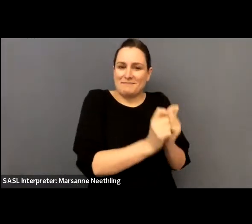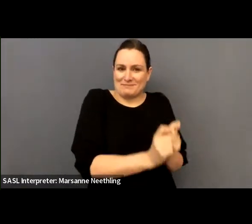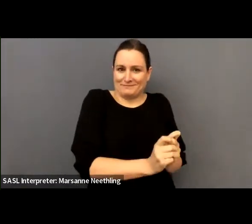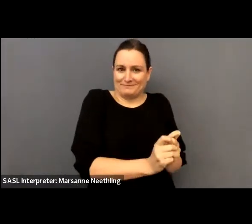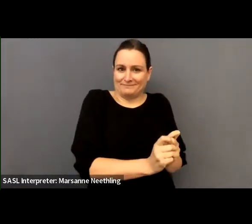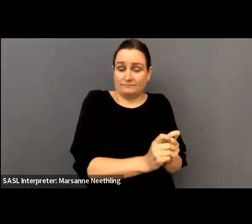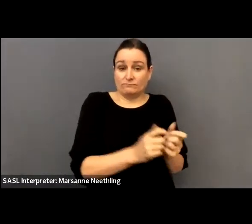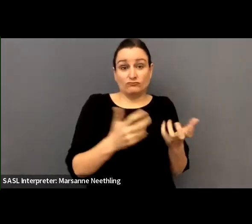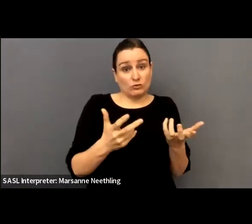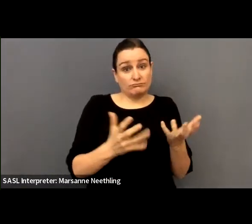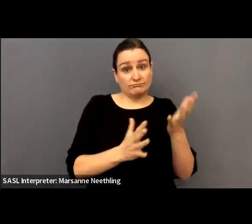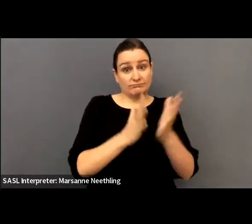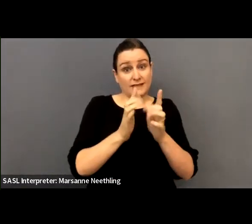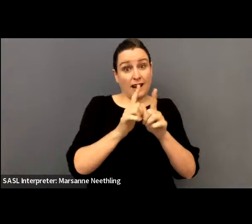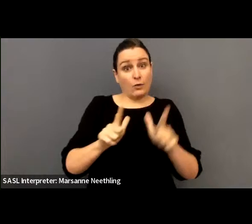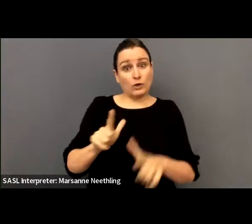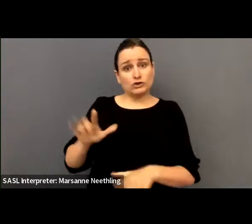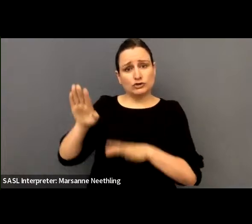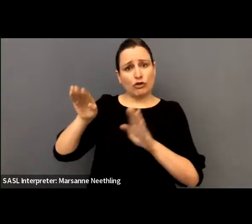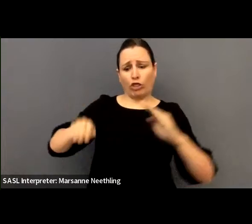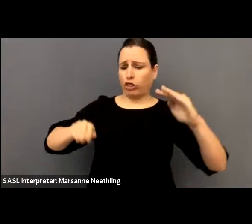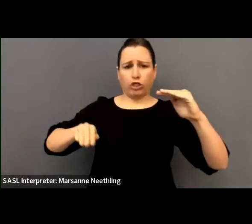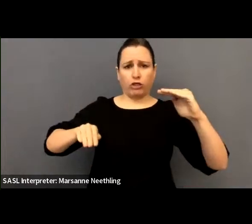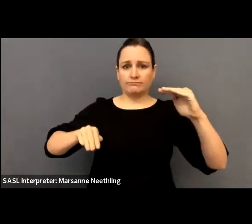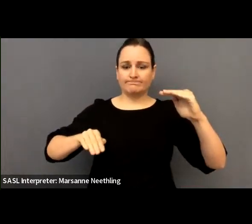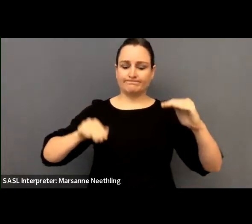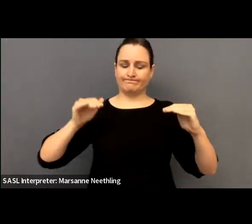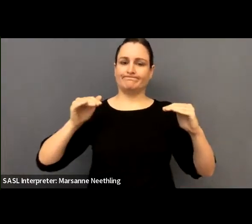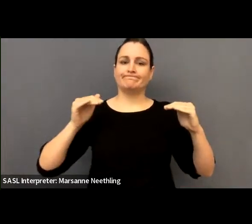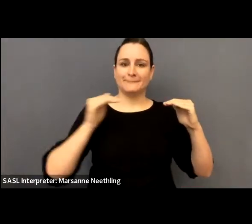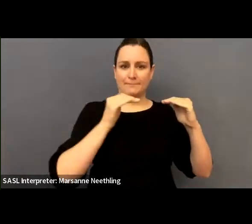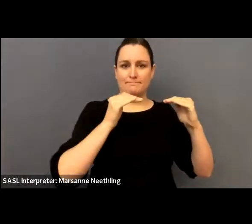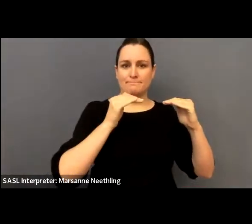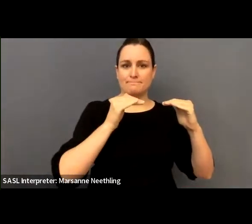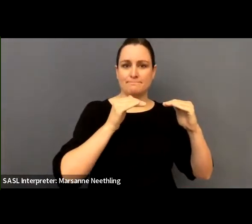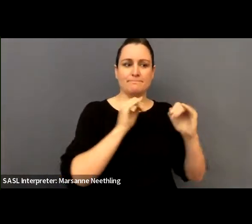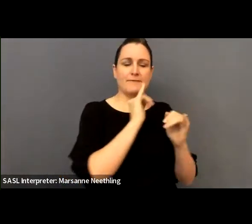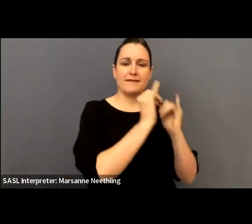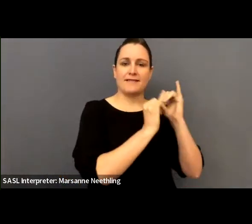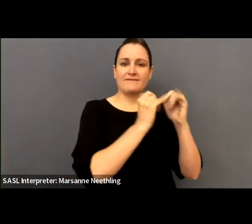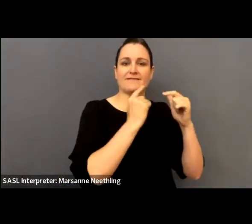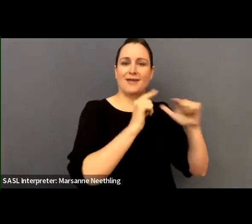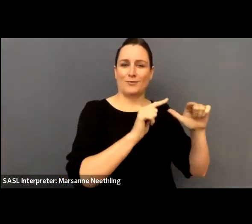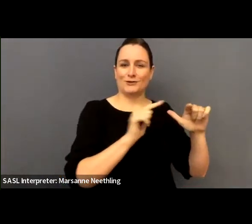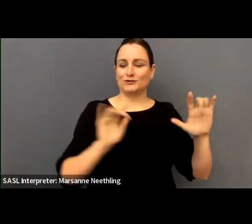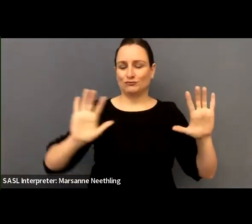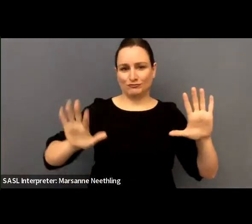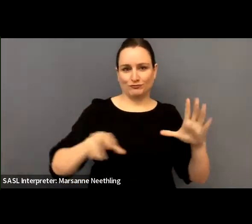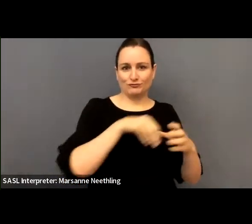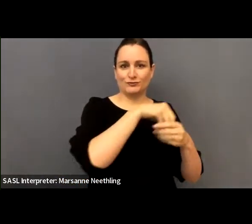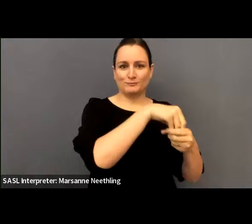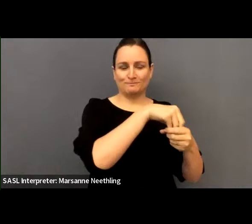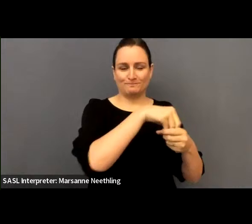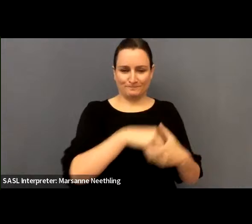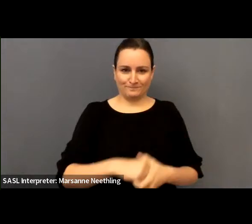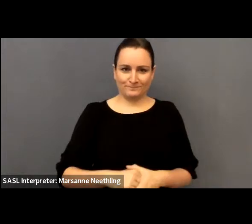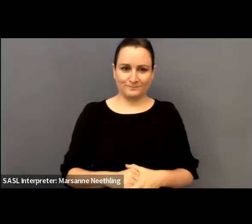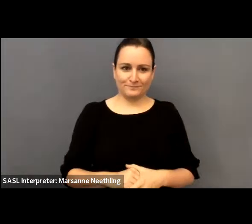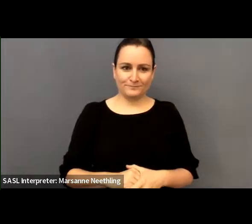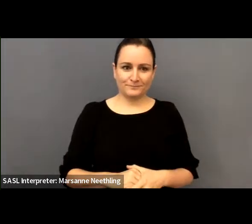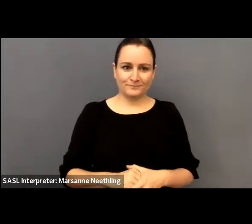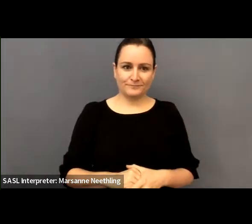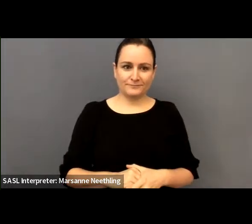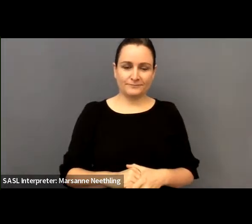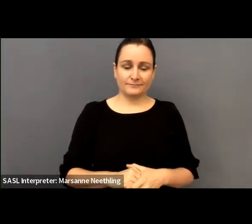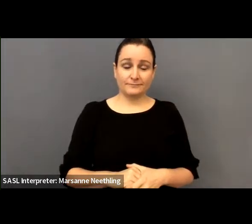status as our other 11 languages. Arriving at this point was a